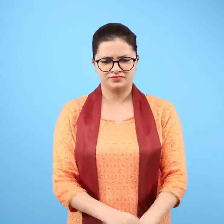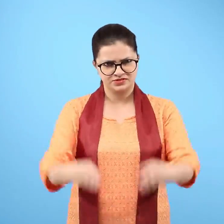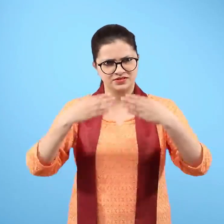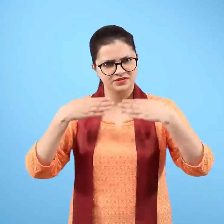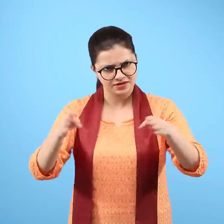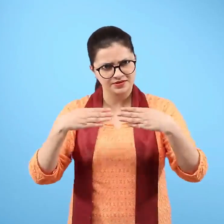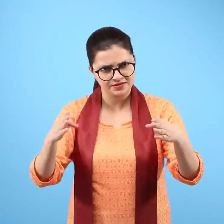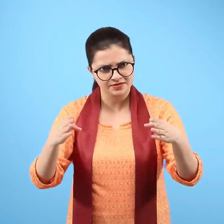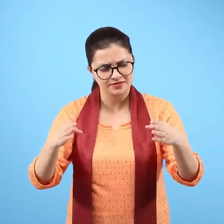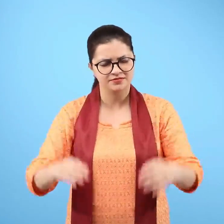windows,